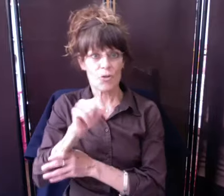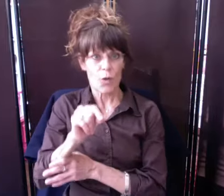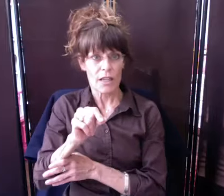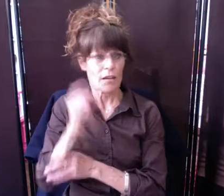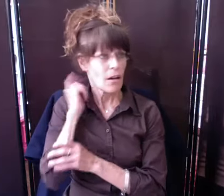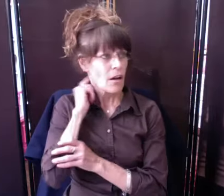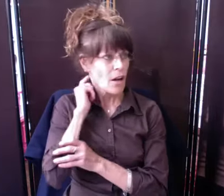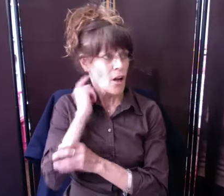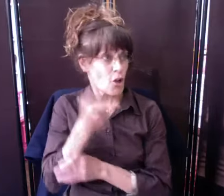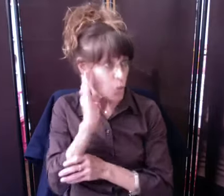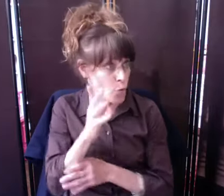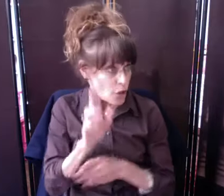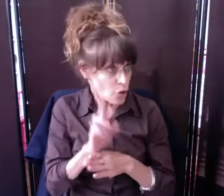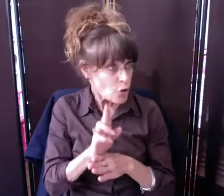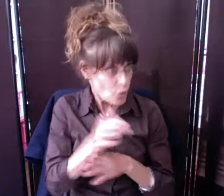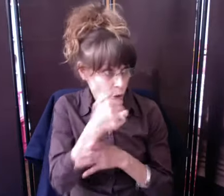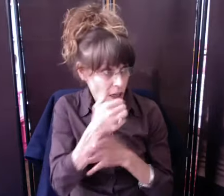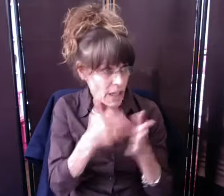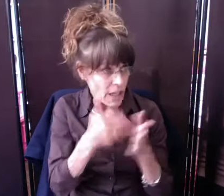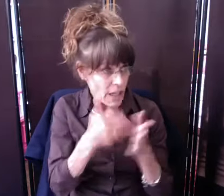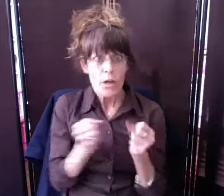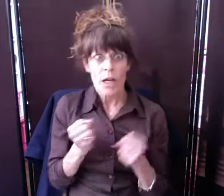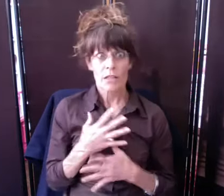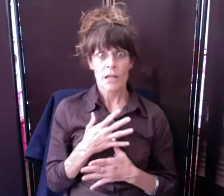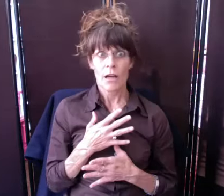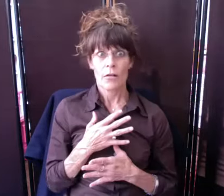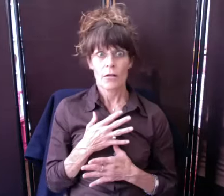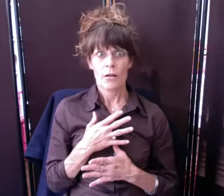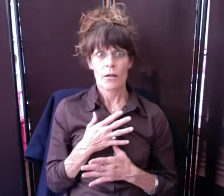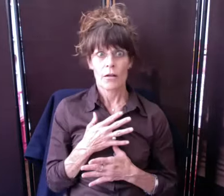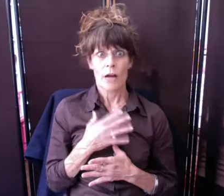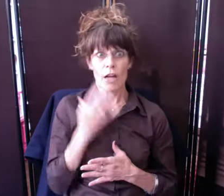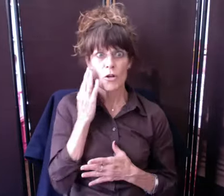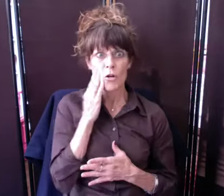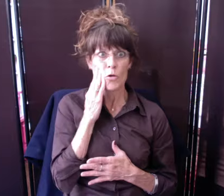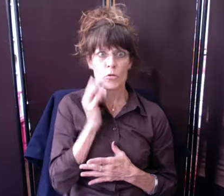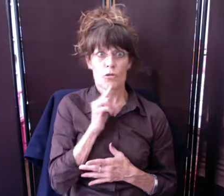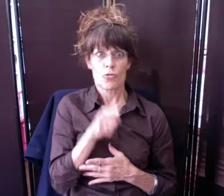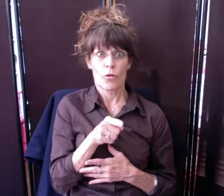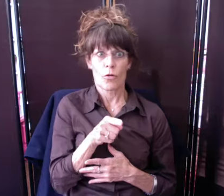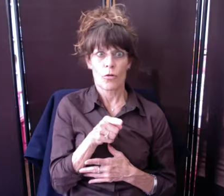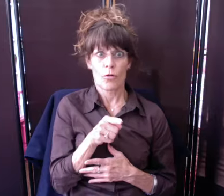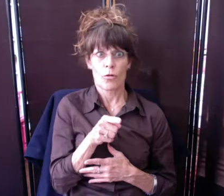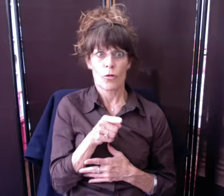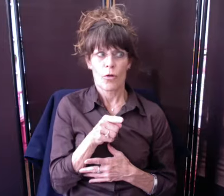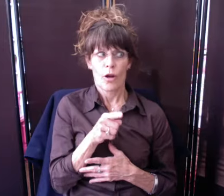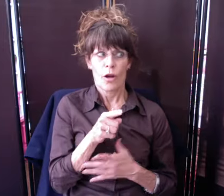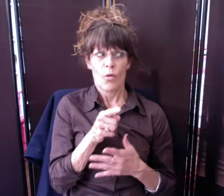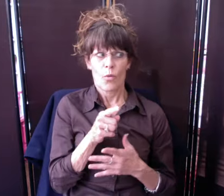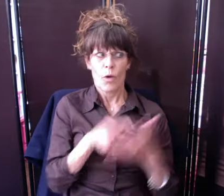again." And I got really scared, and I knew that was true. And I didn't know what that voice was. And I called Crystal and I said, "What